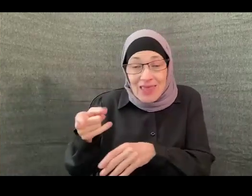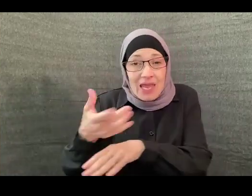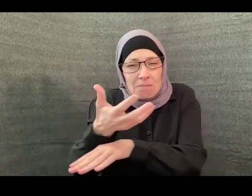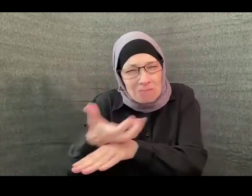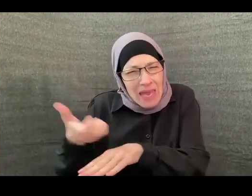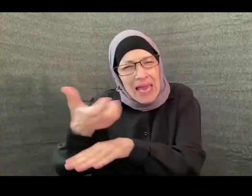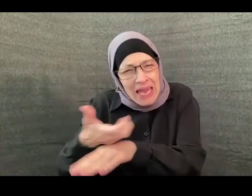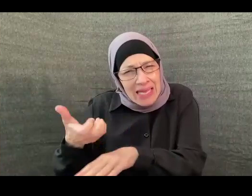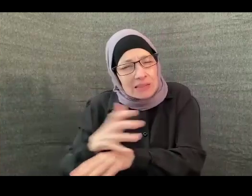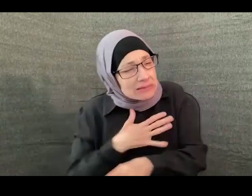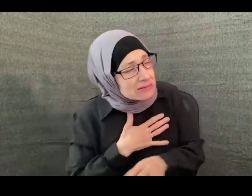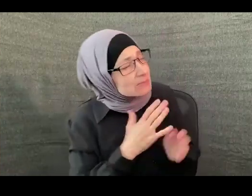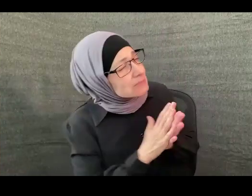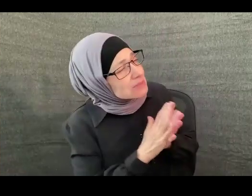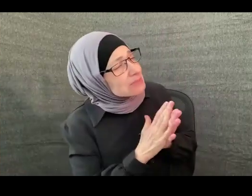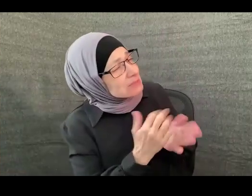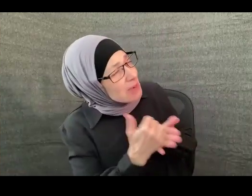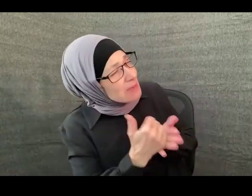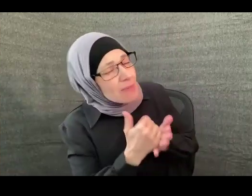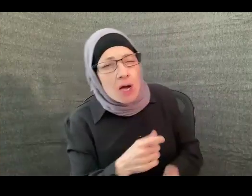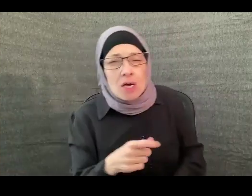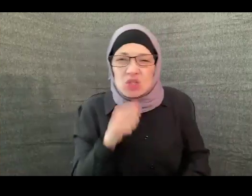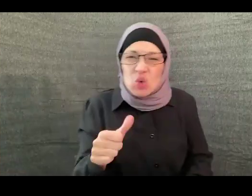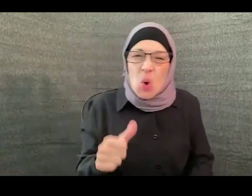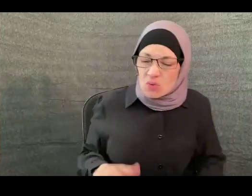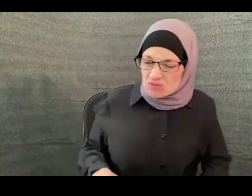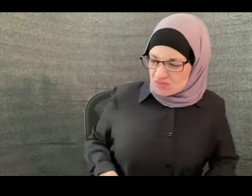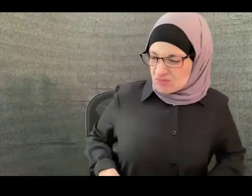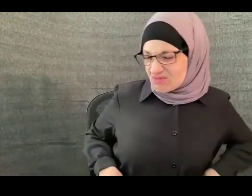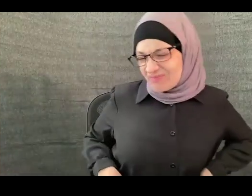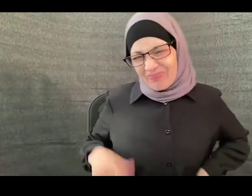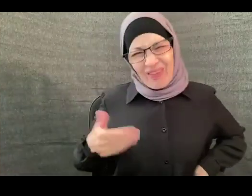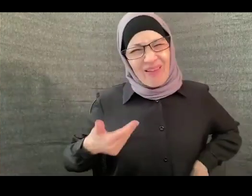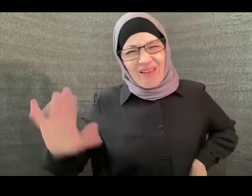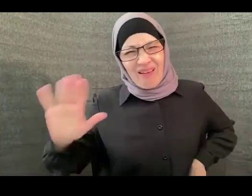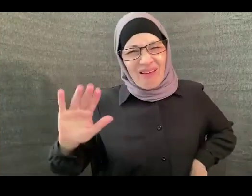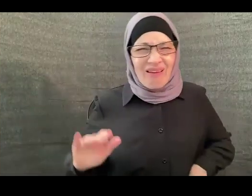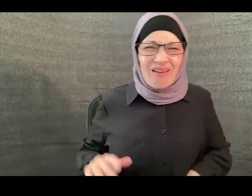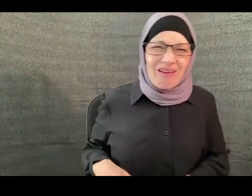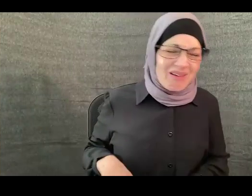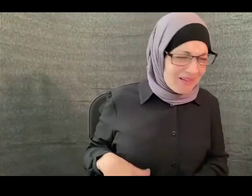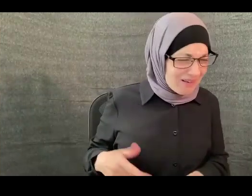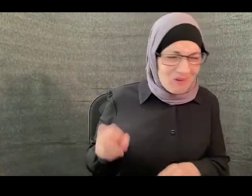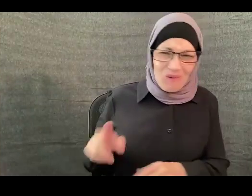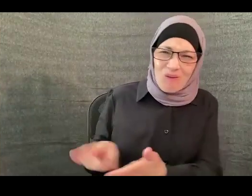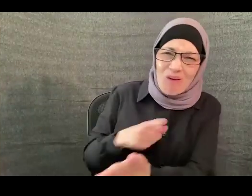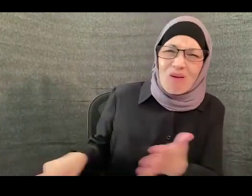them, don't rebuke them. Instead, put yourself in their